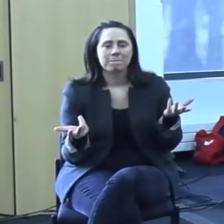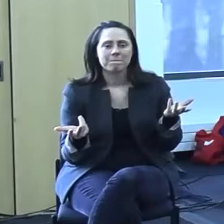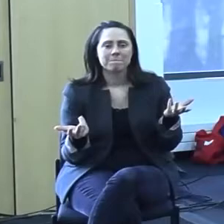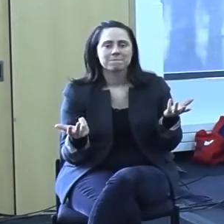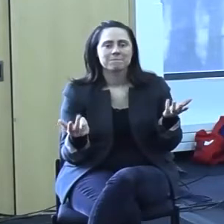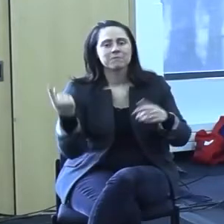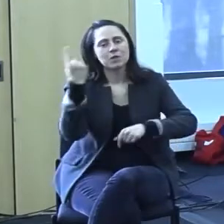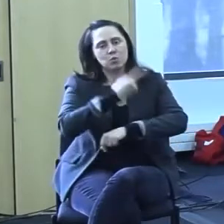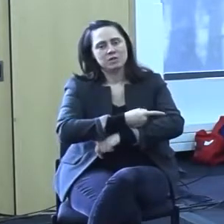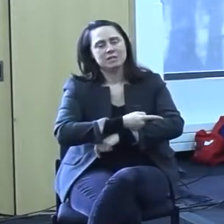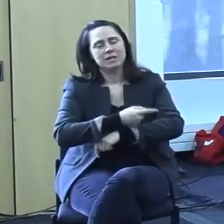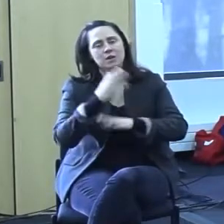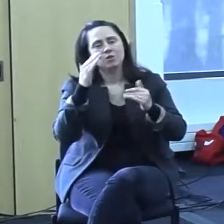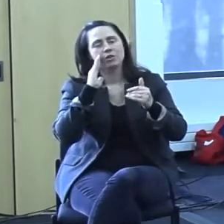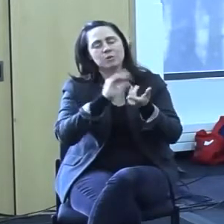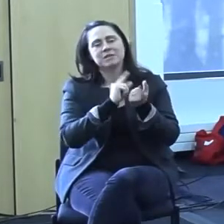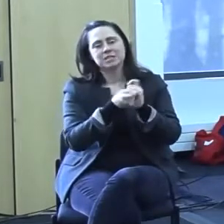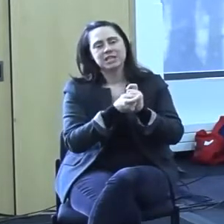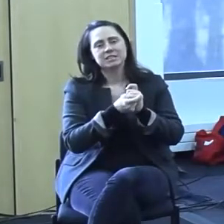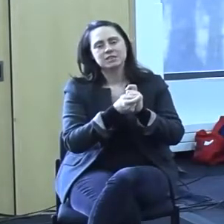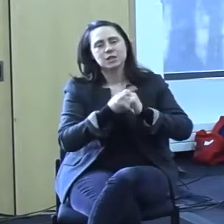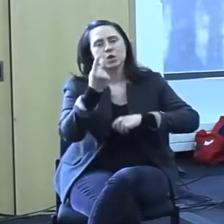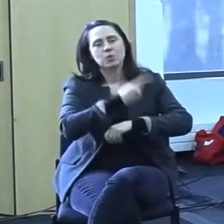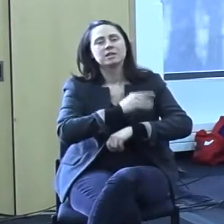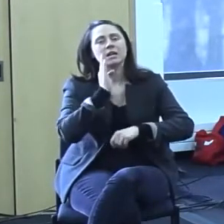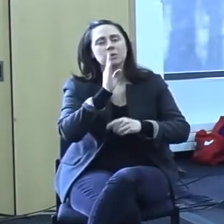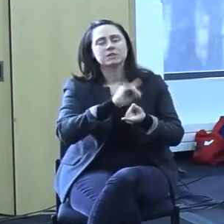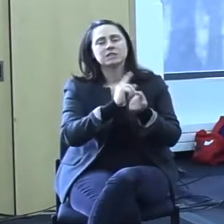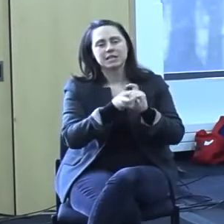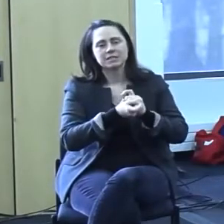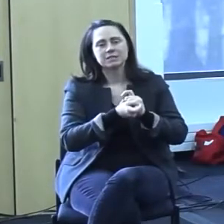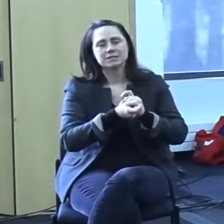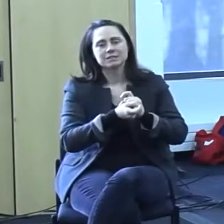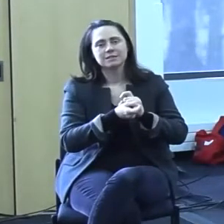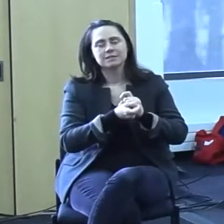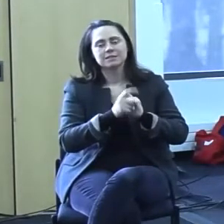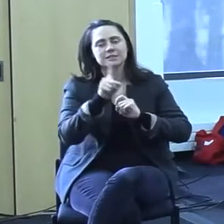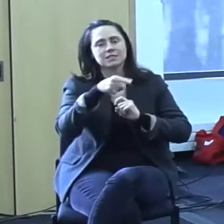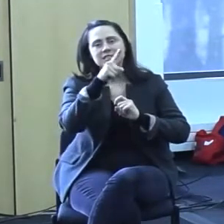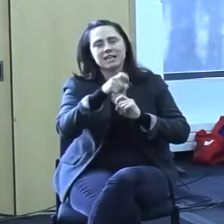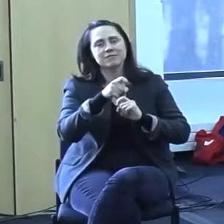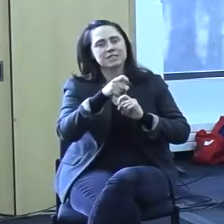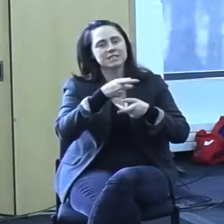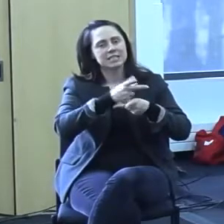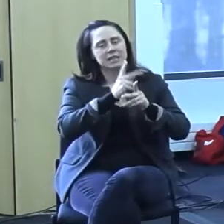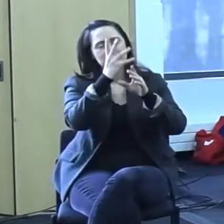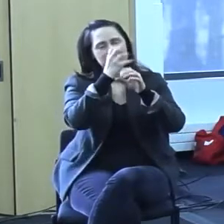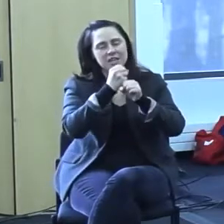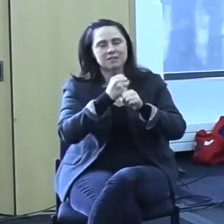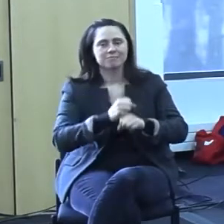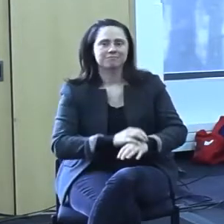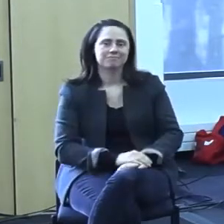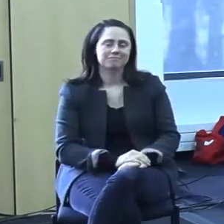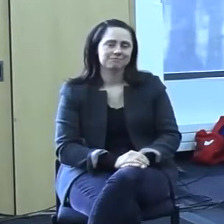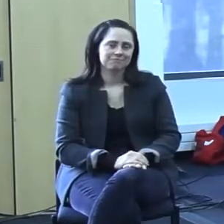one day it will be change. One day will change. Just got to keep the faith.